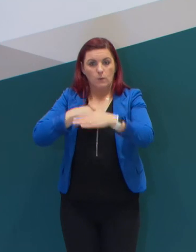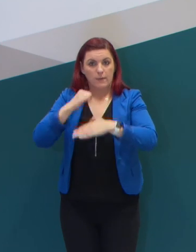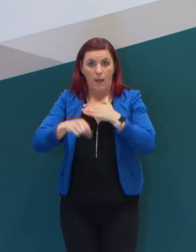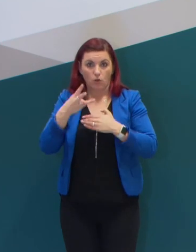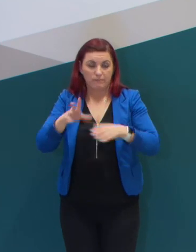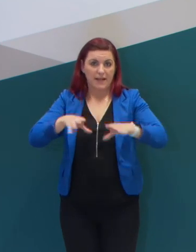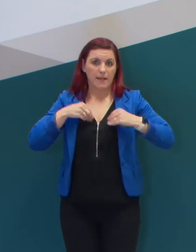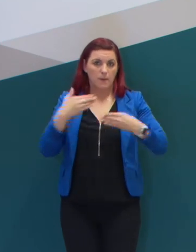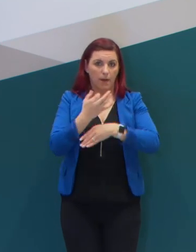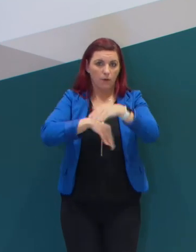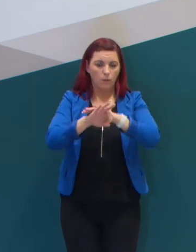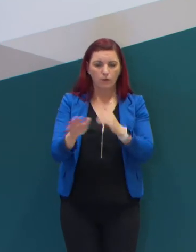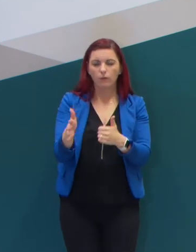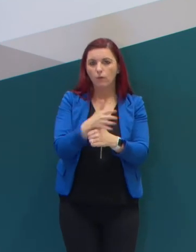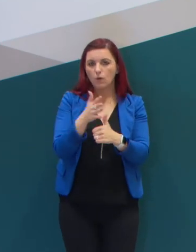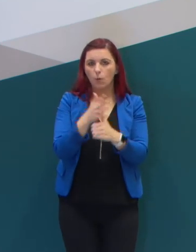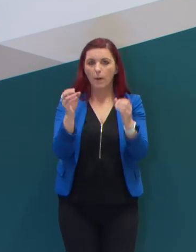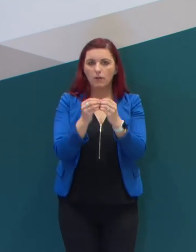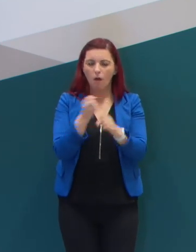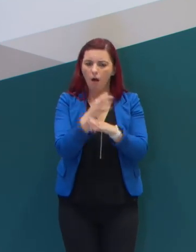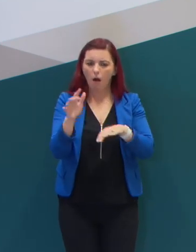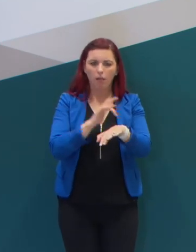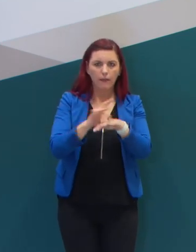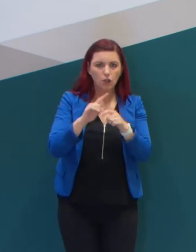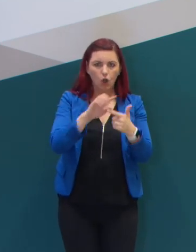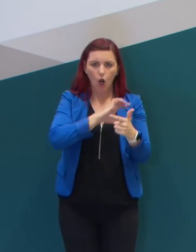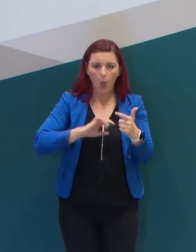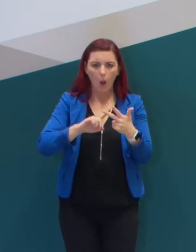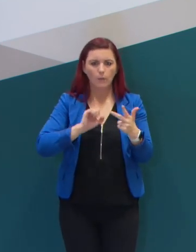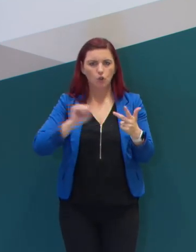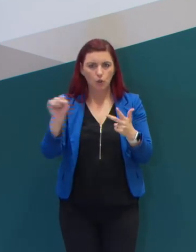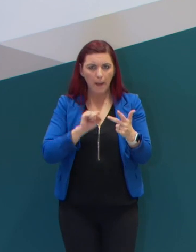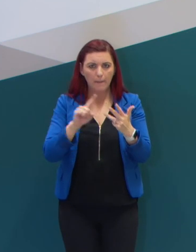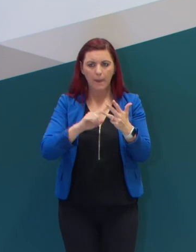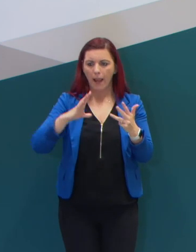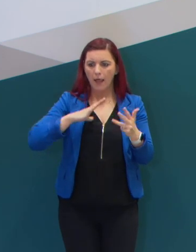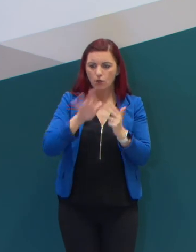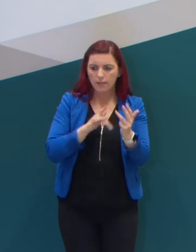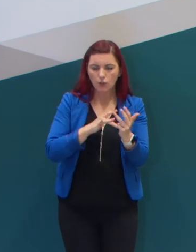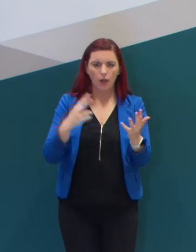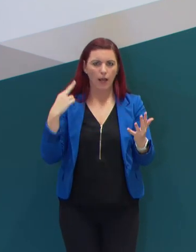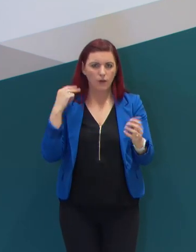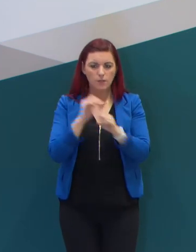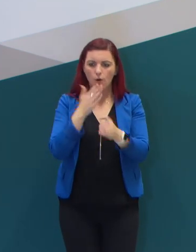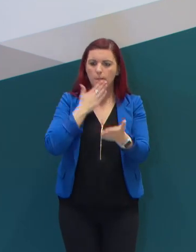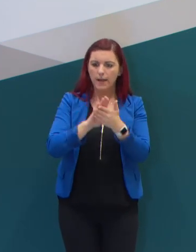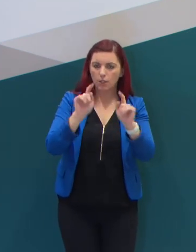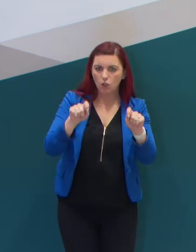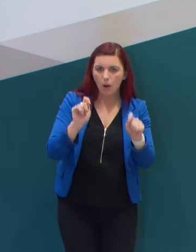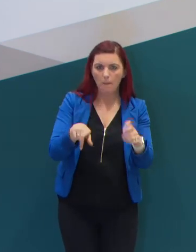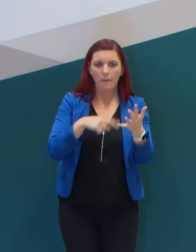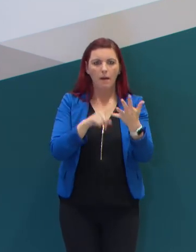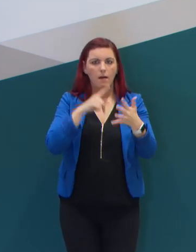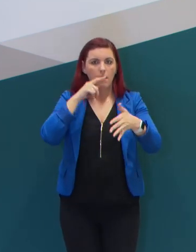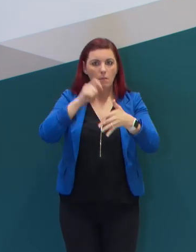adopted. Firstly, that all theatres, clubs, gyms, leisure centres, hairdressers, betting shops, marts,